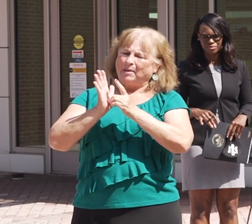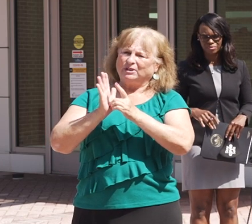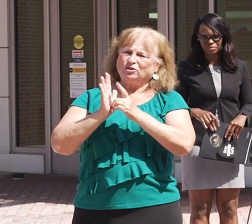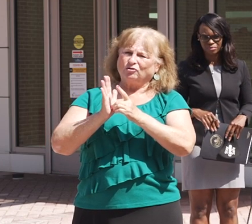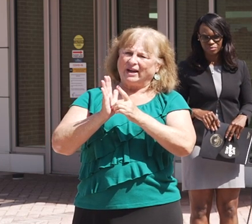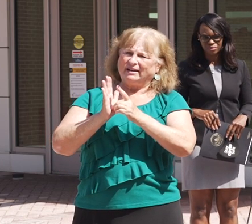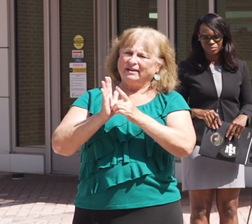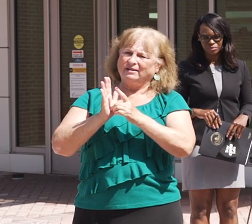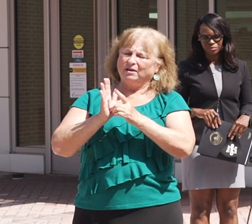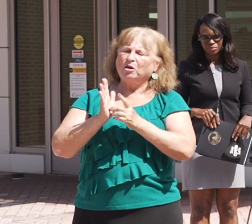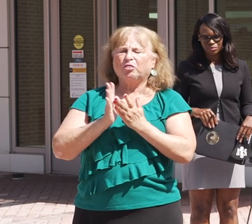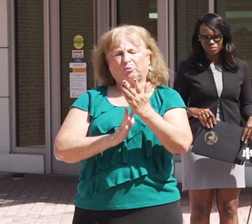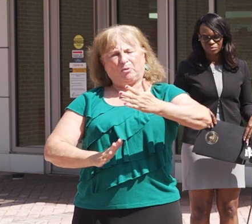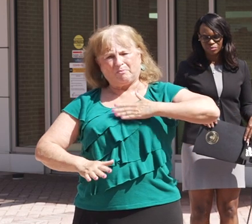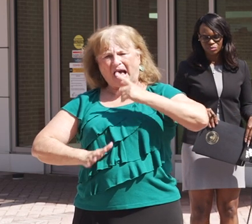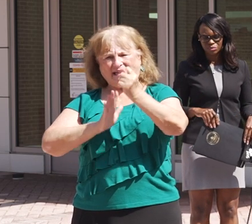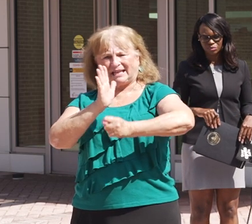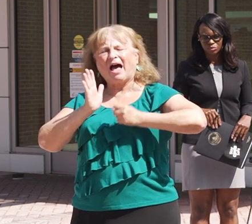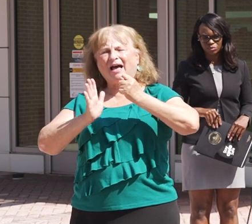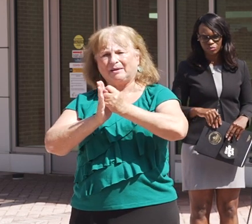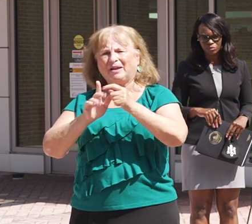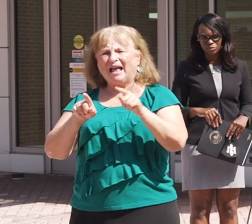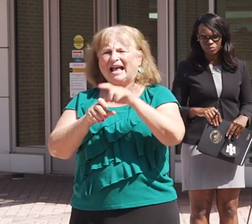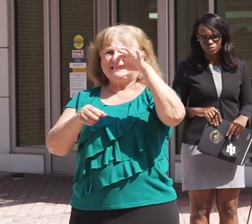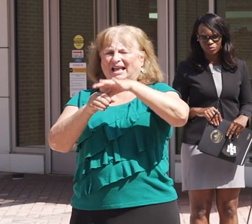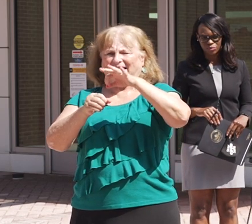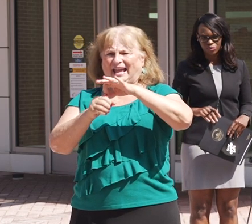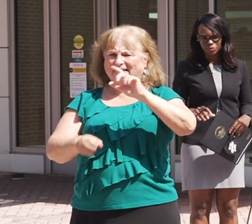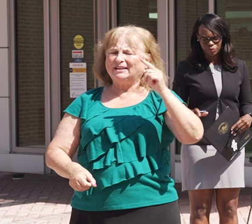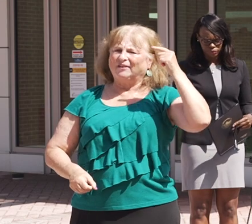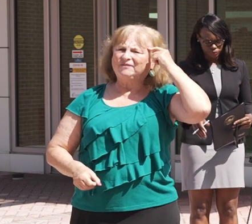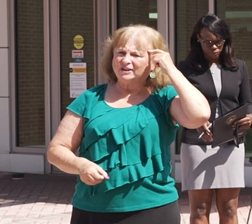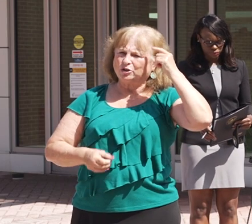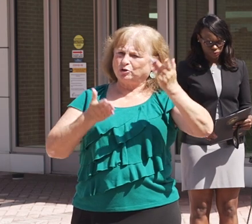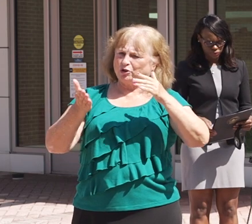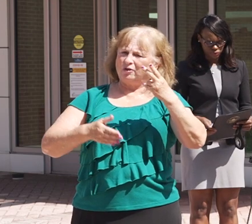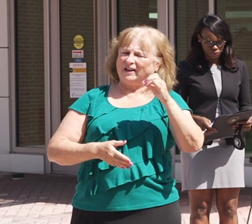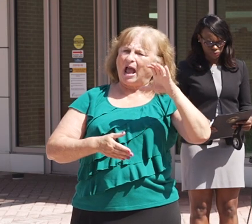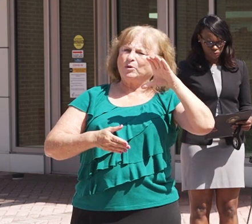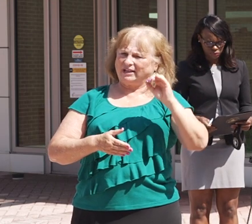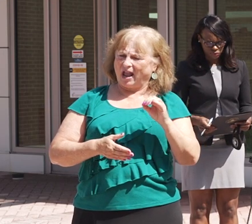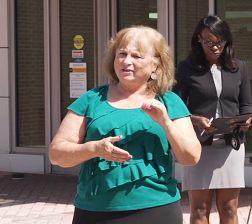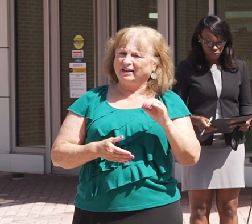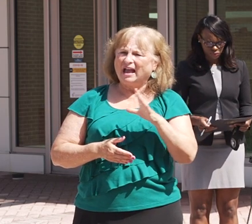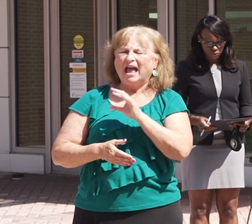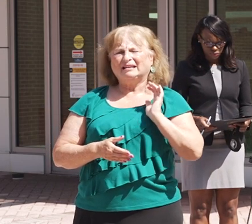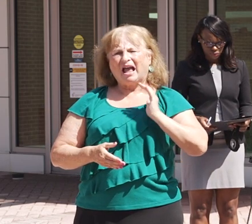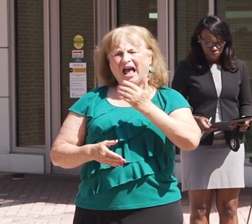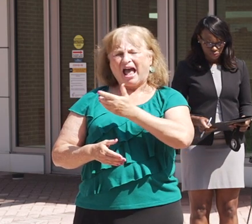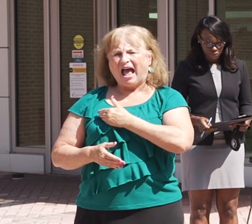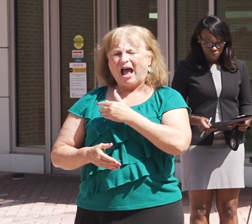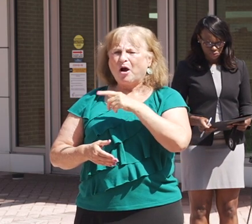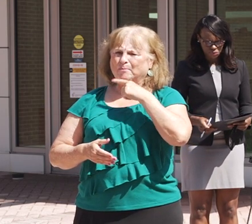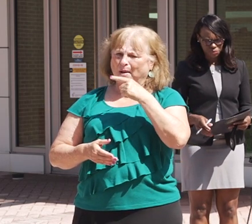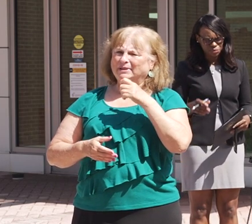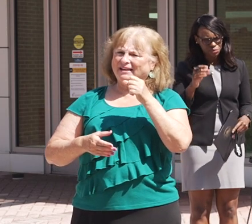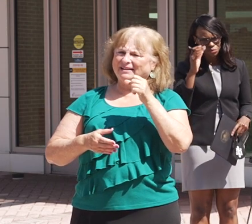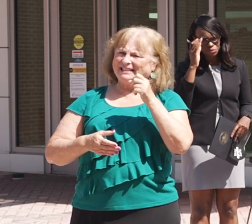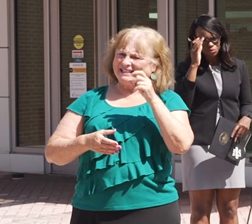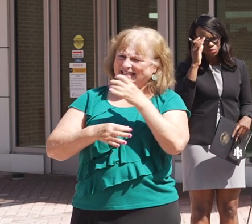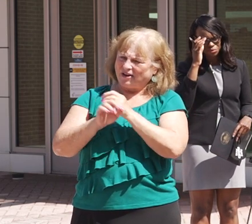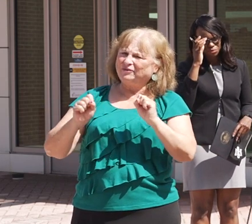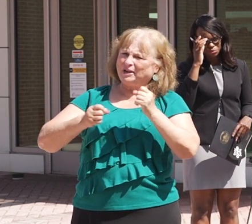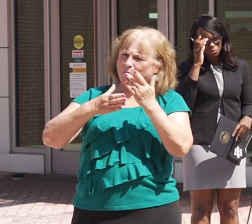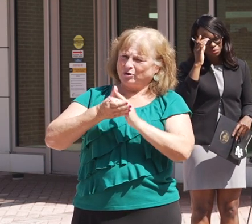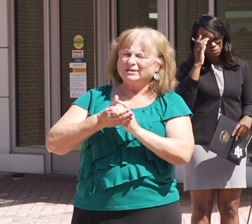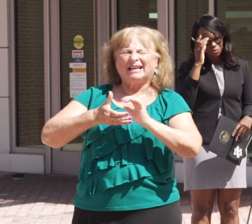demonstrated throughout my time as an elected official serving Howard County and our public safety partners that it's